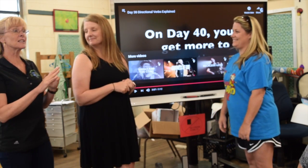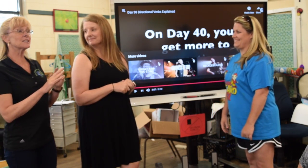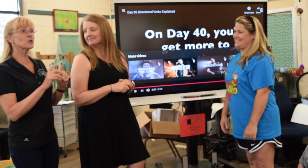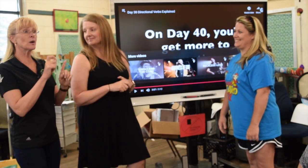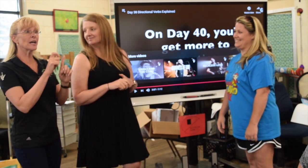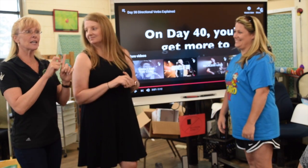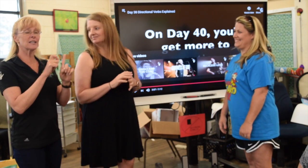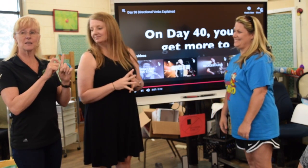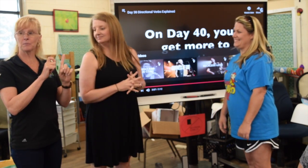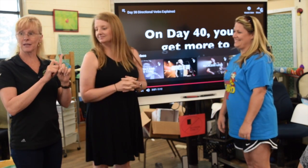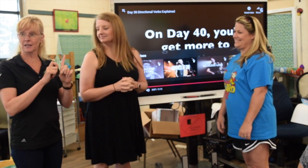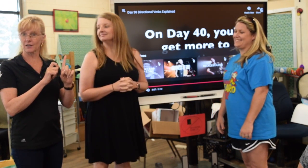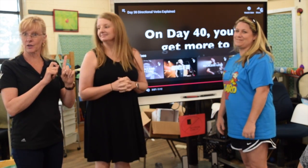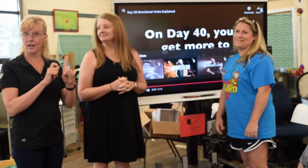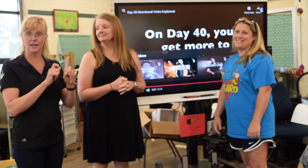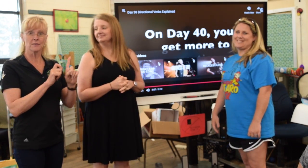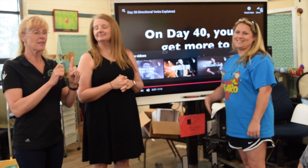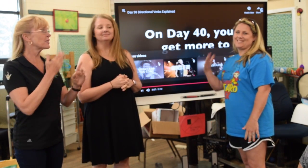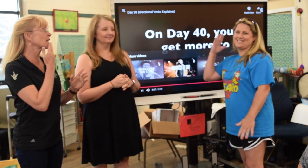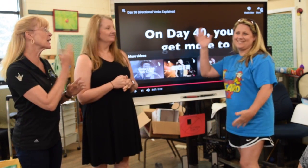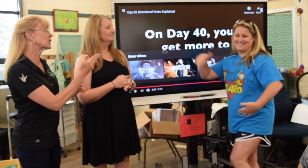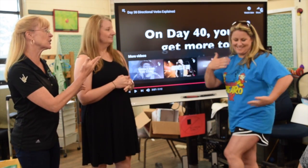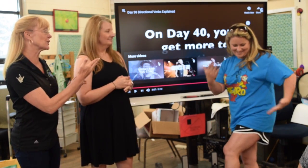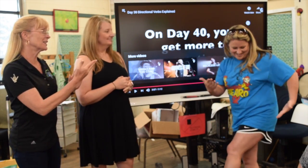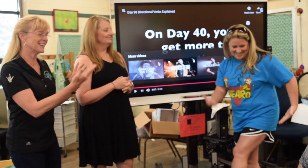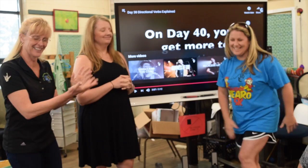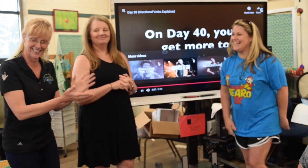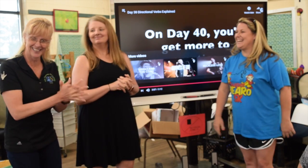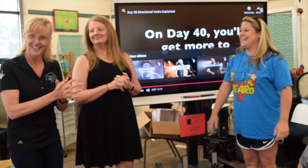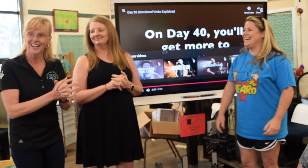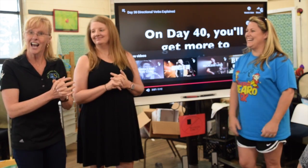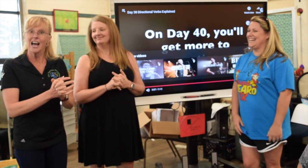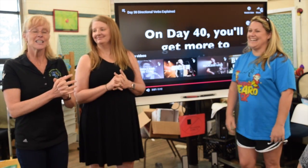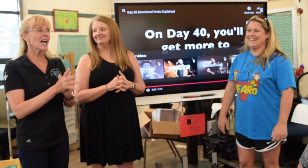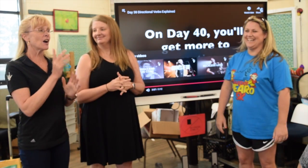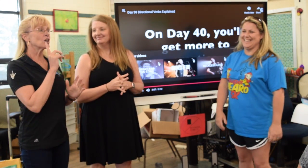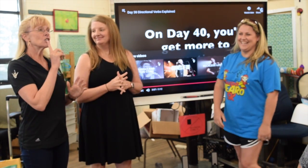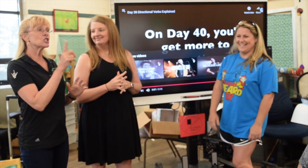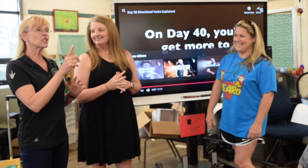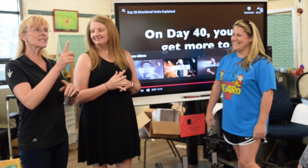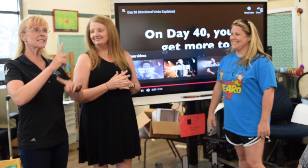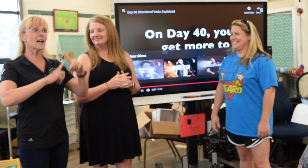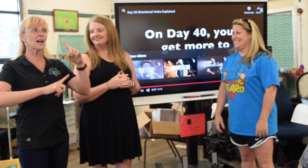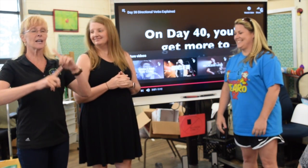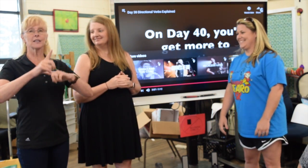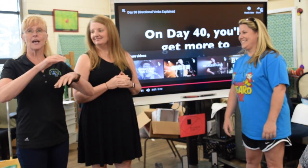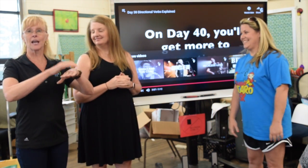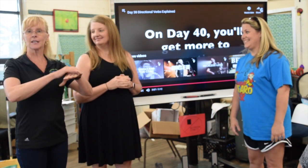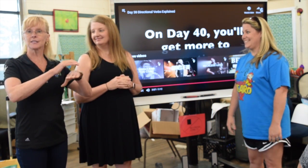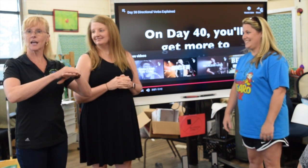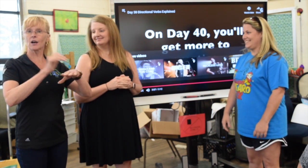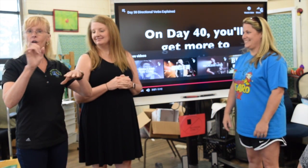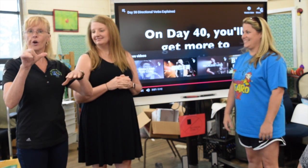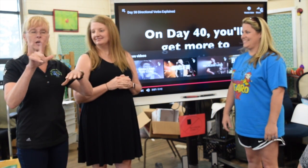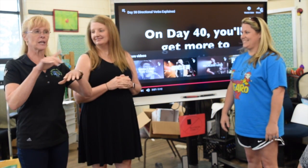go ahead and nitpick, okay? Thank you. Now, she signed ASL or